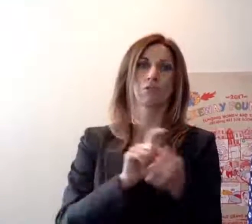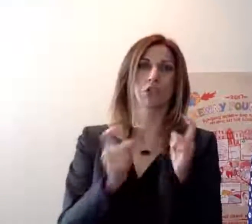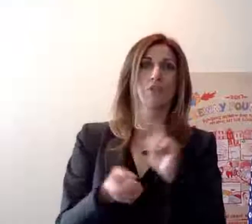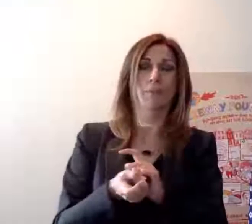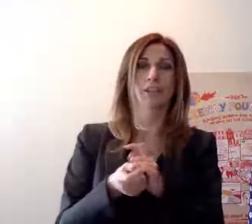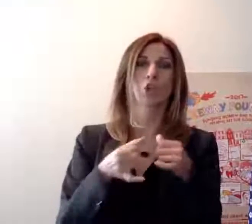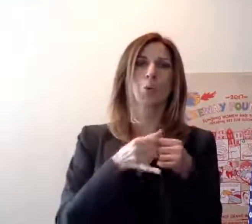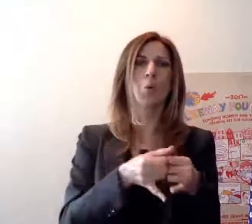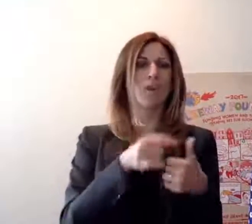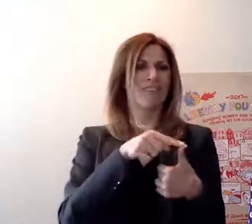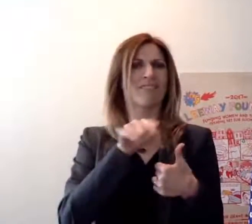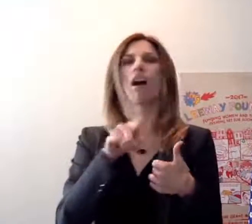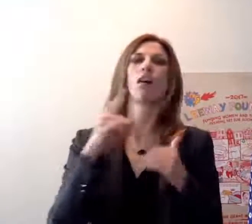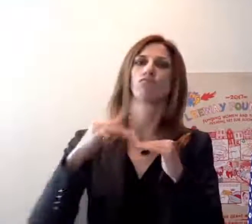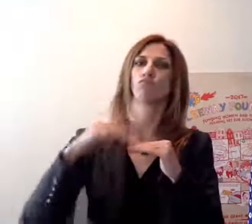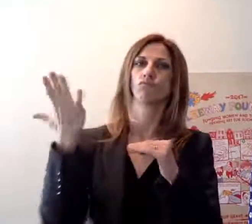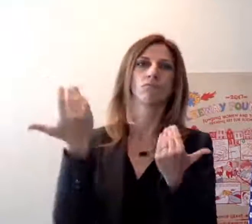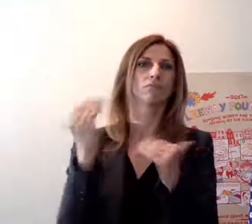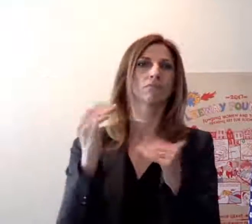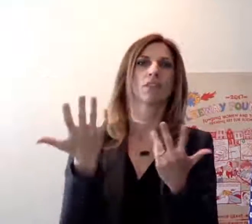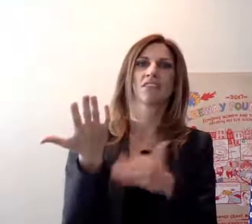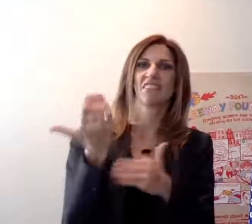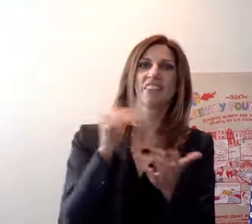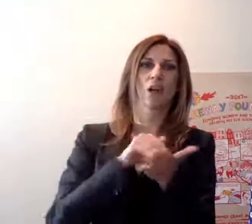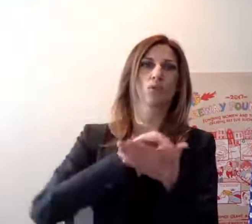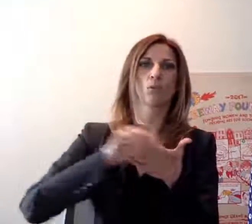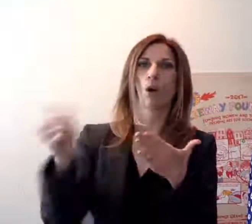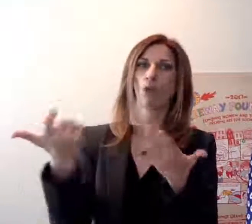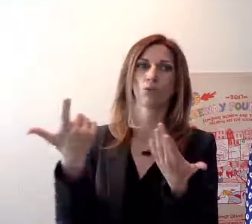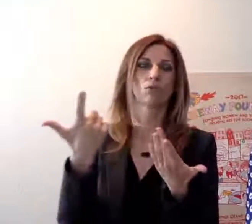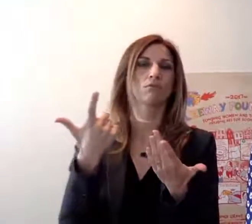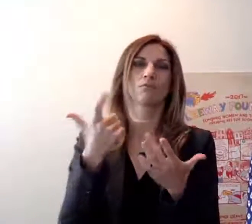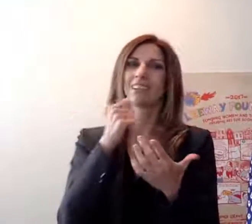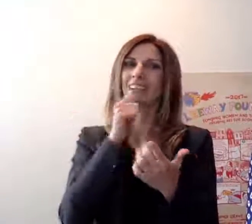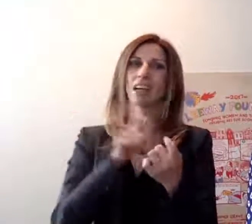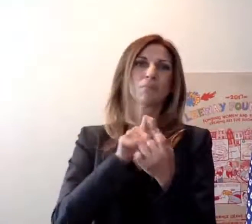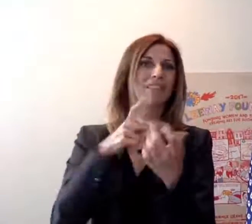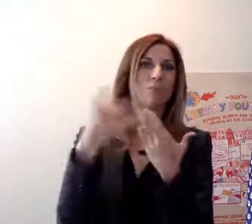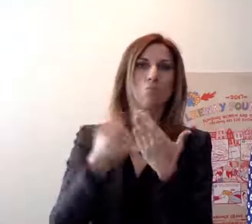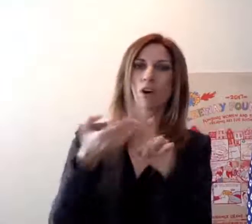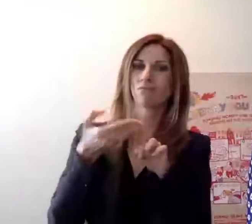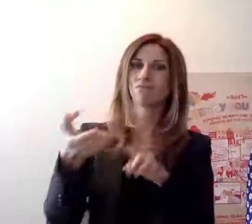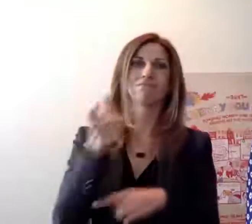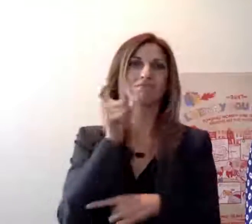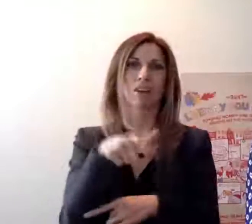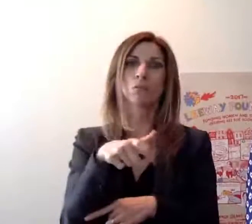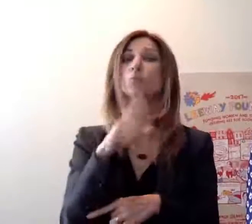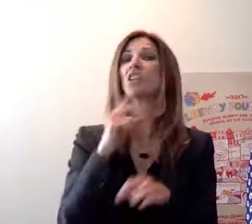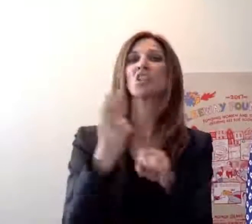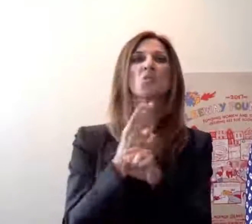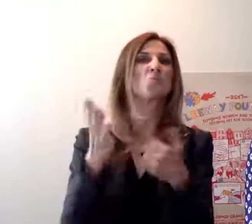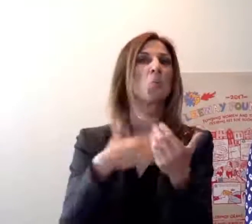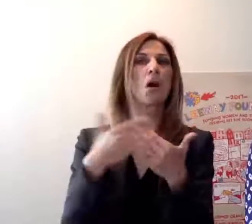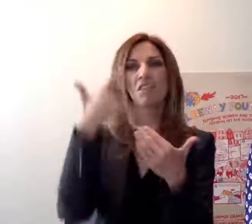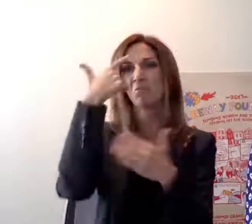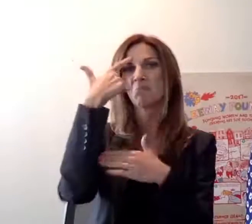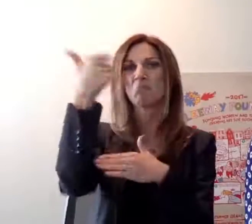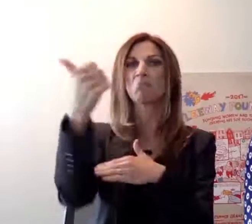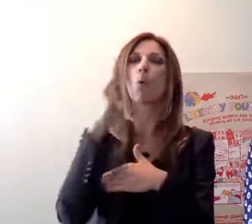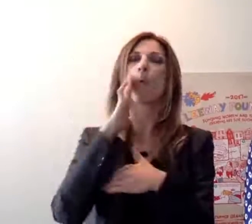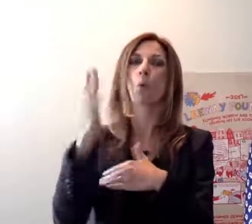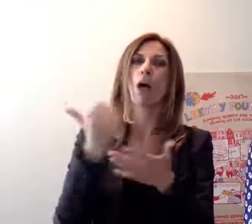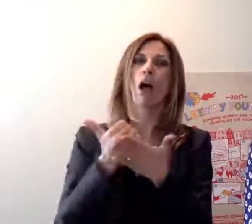unrestricted grant of $15,000. So it's not project specific and can be used for whatever you want that is going